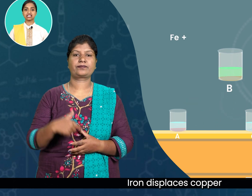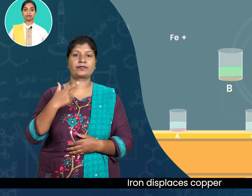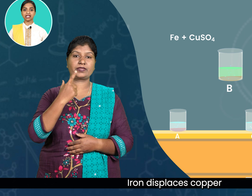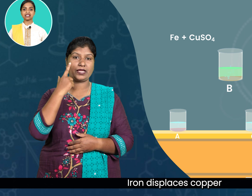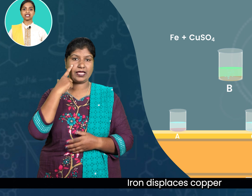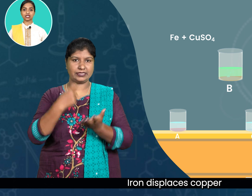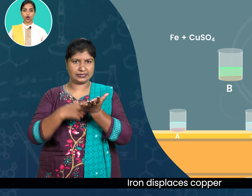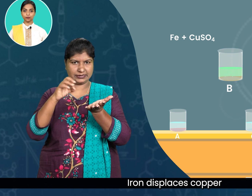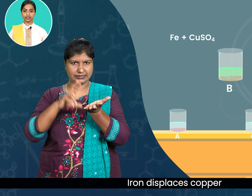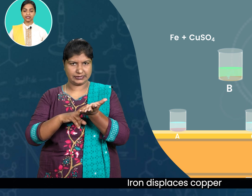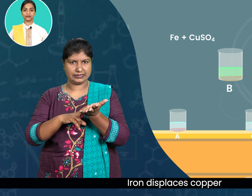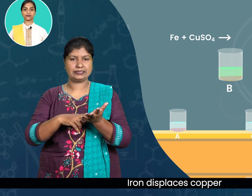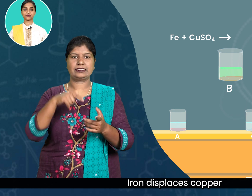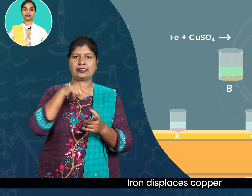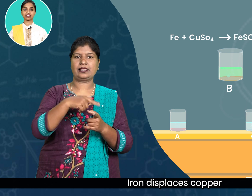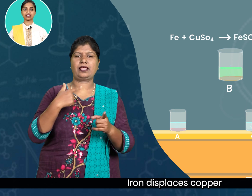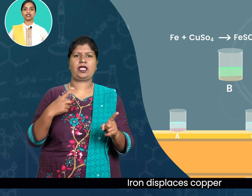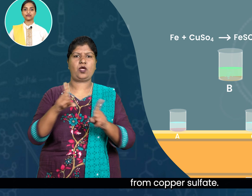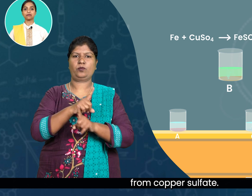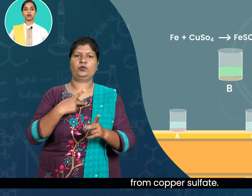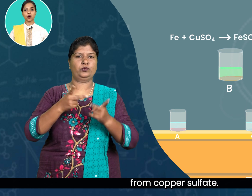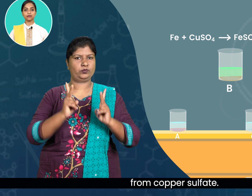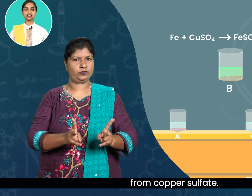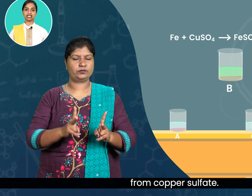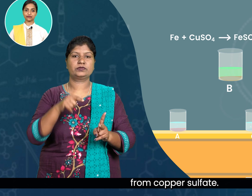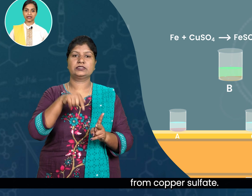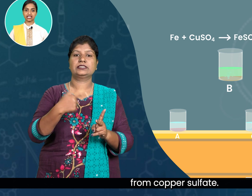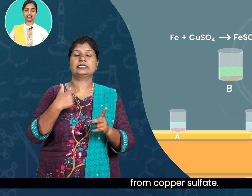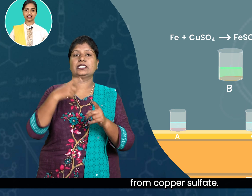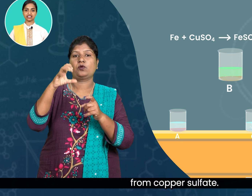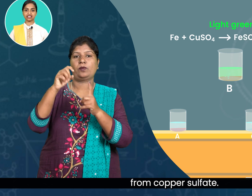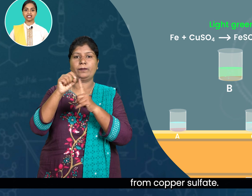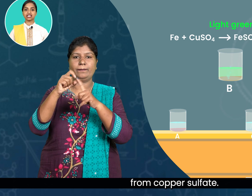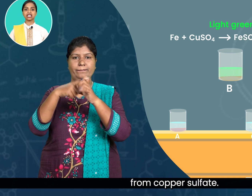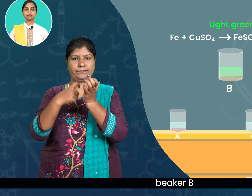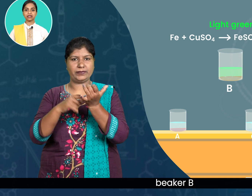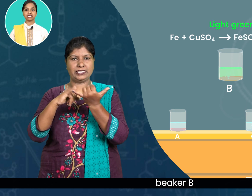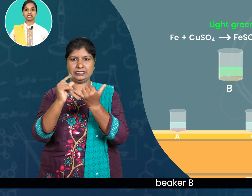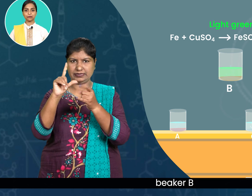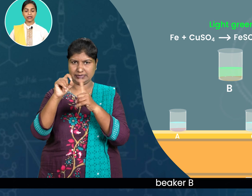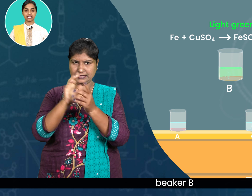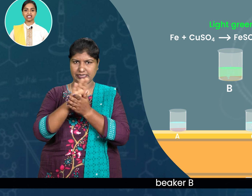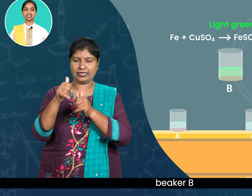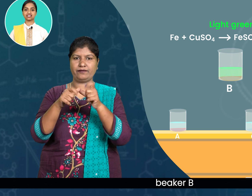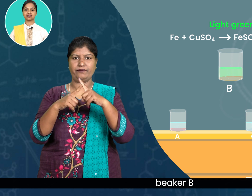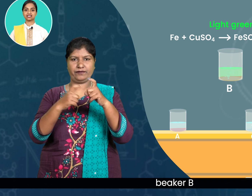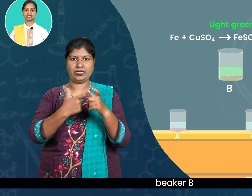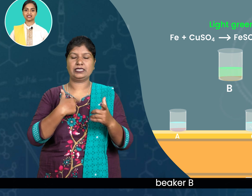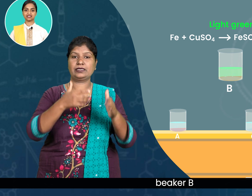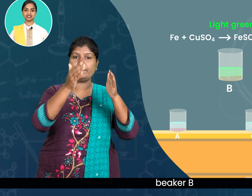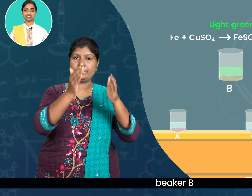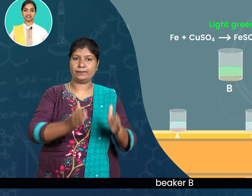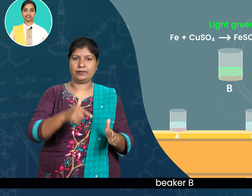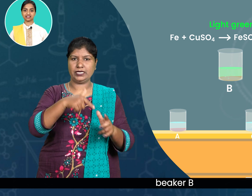Iron displaces copper from copper sulfate in beaker B,